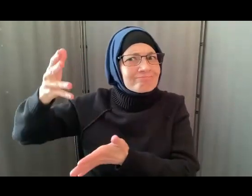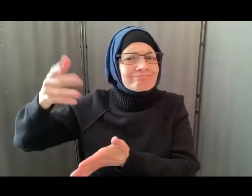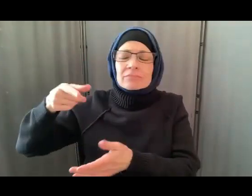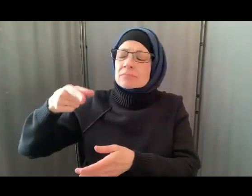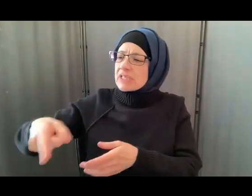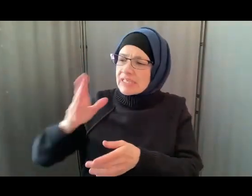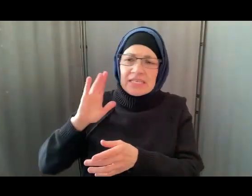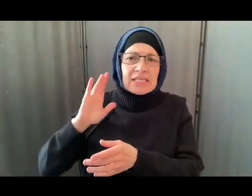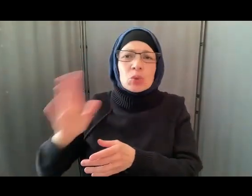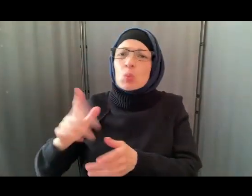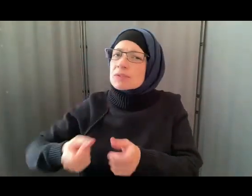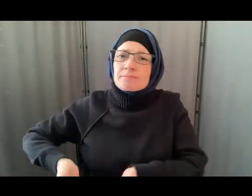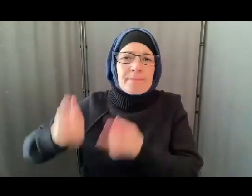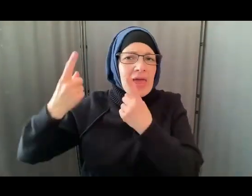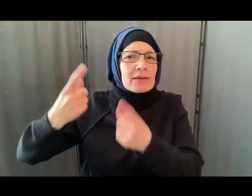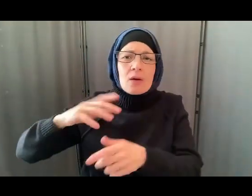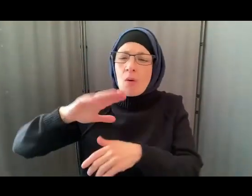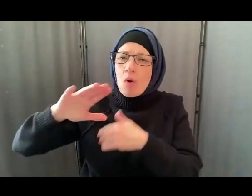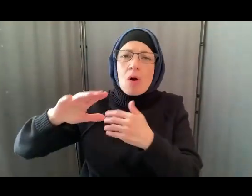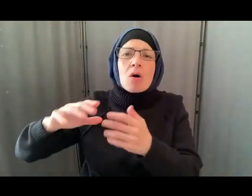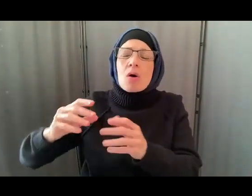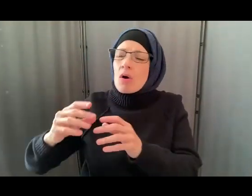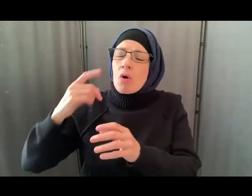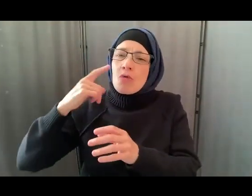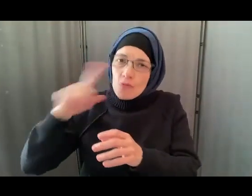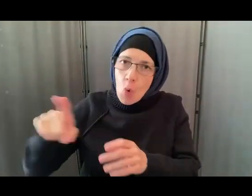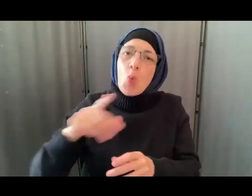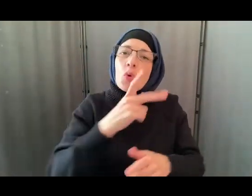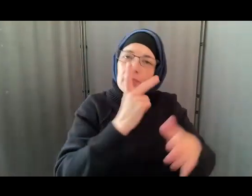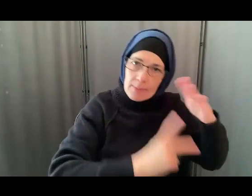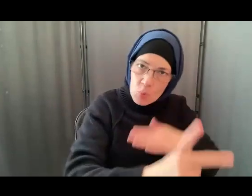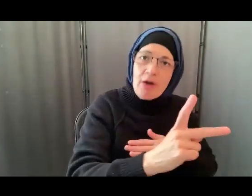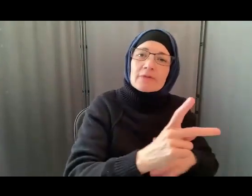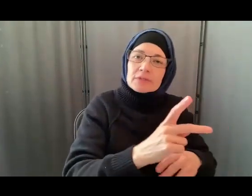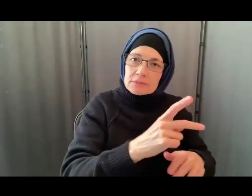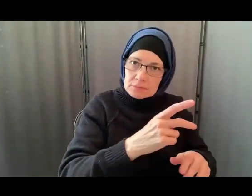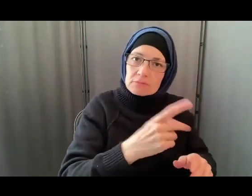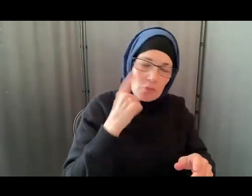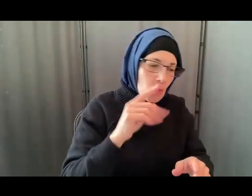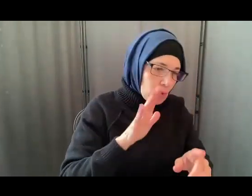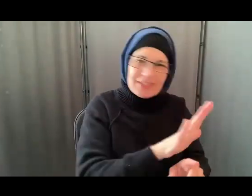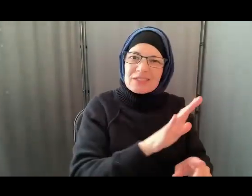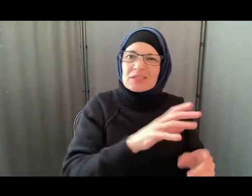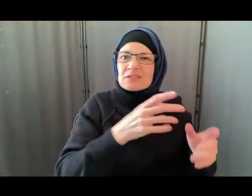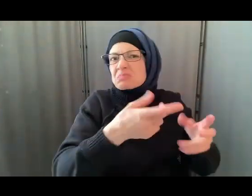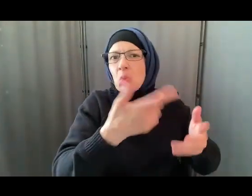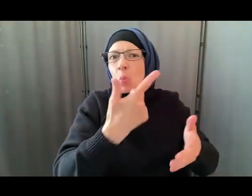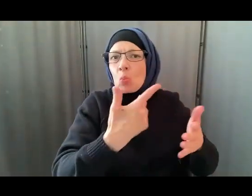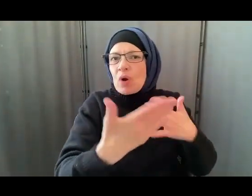the community, or he would give it itself to the community. Like he dug a